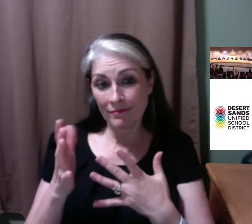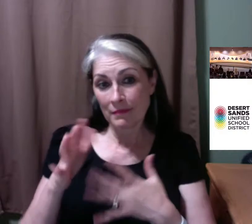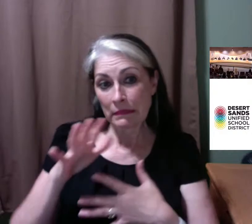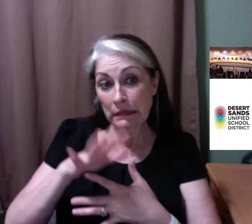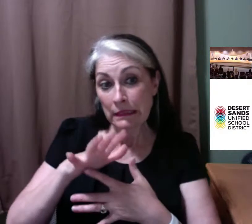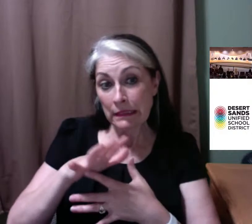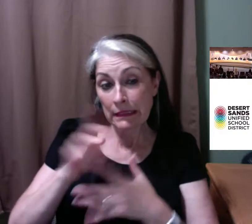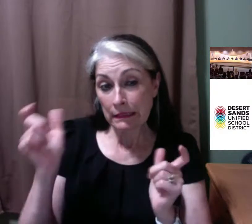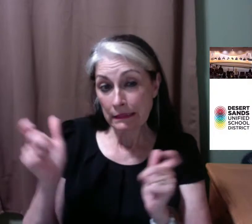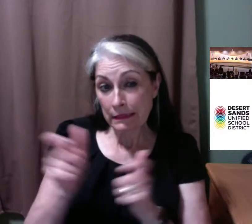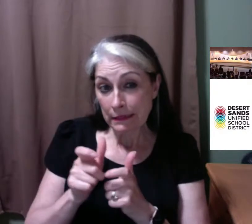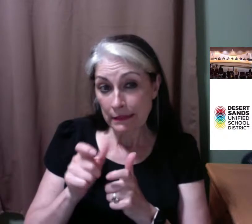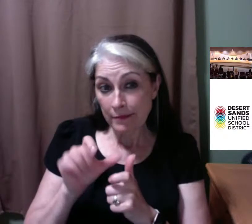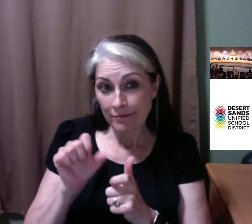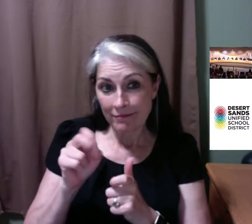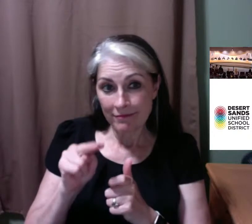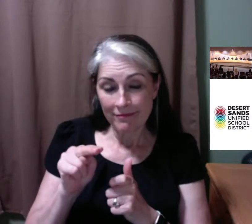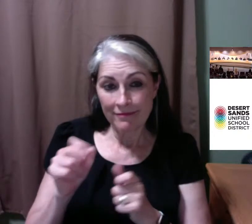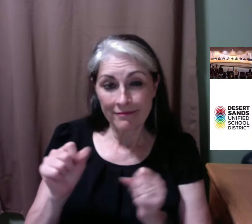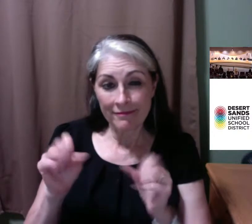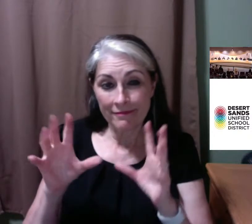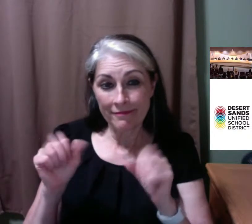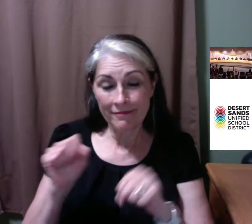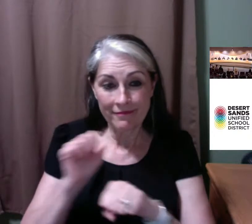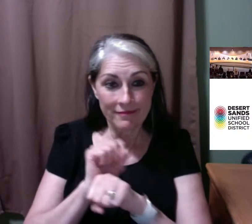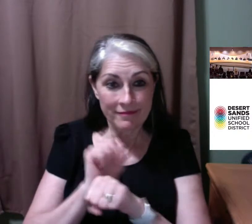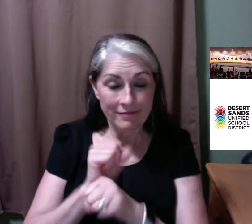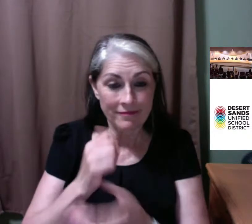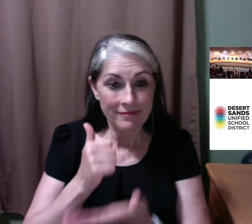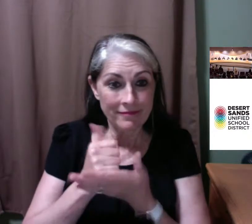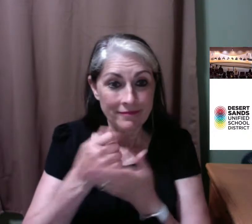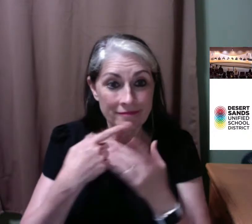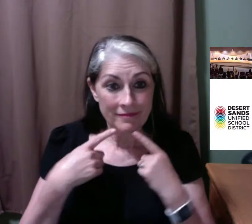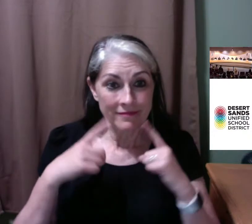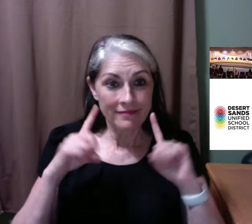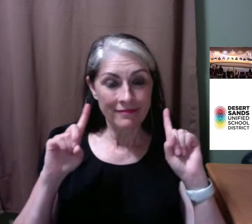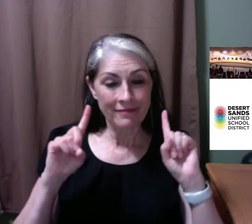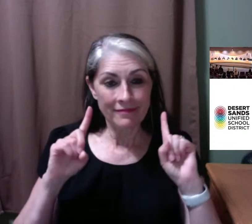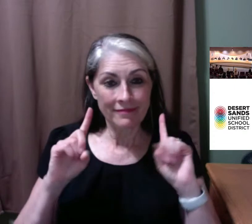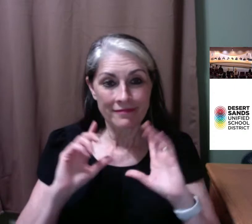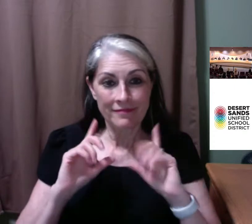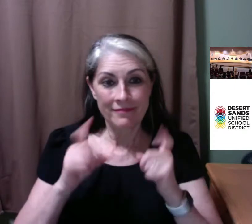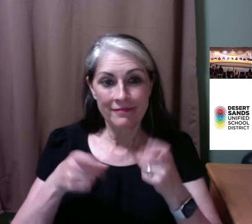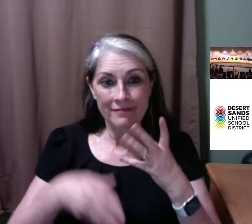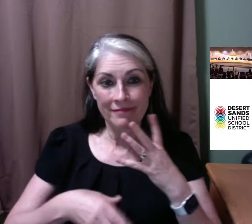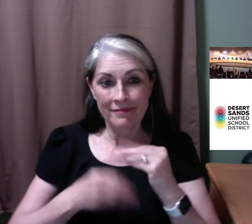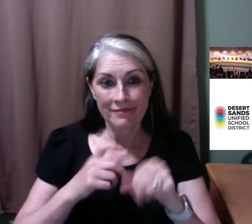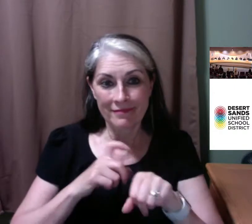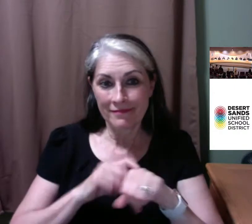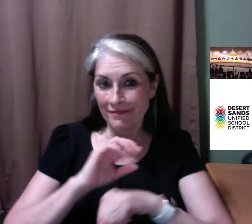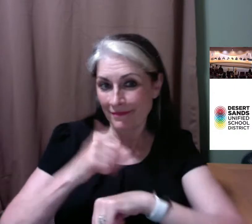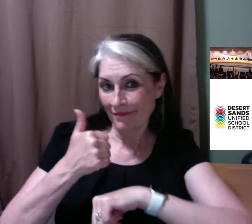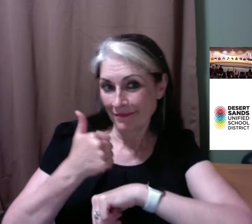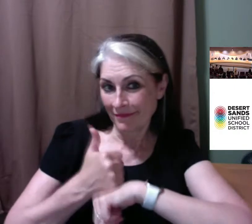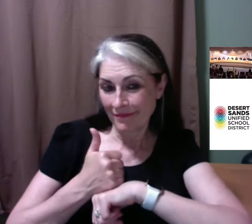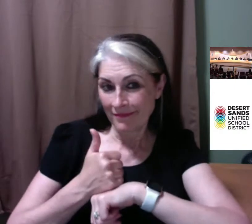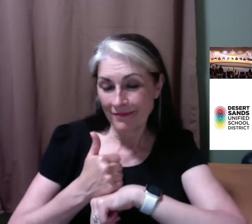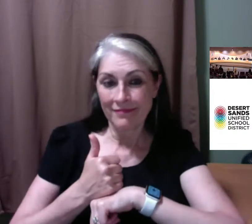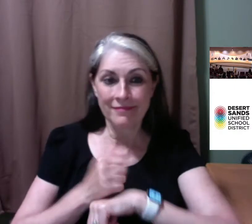Sean did an outstanding job, worked with those kids, helped them be successful, gave extra time. They were set up, the